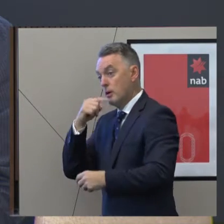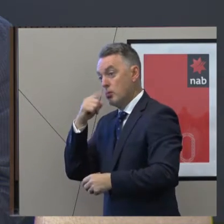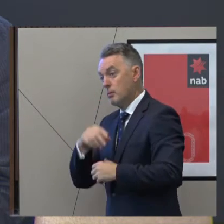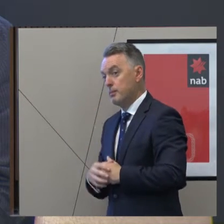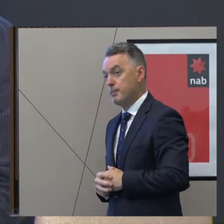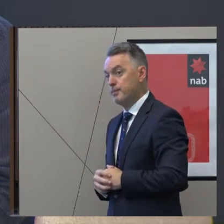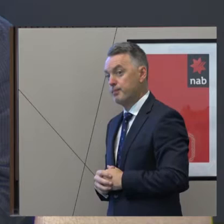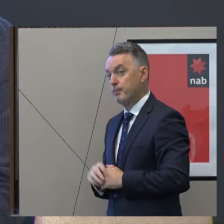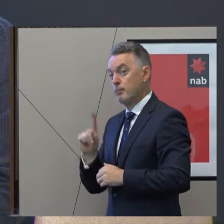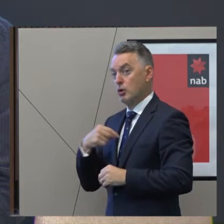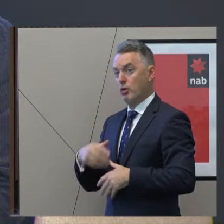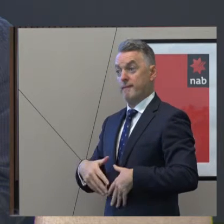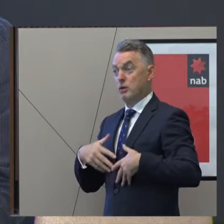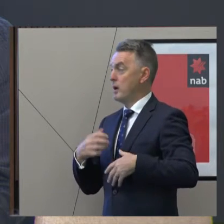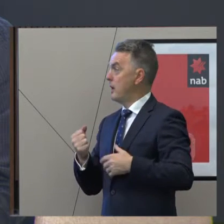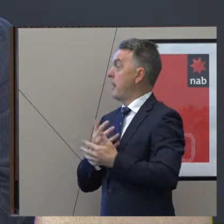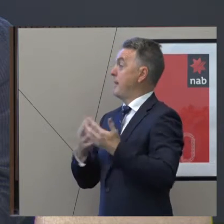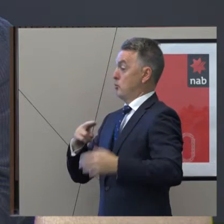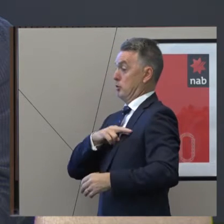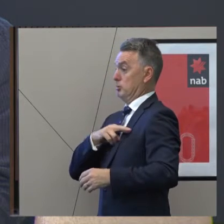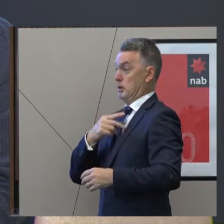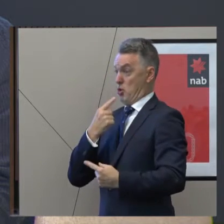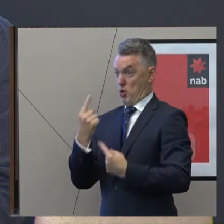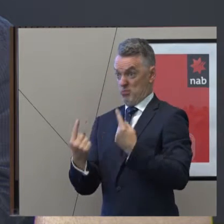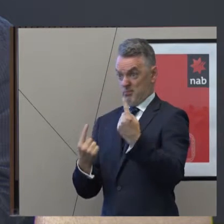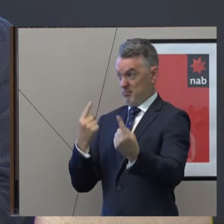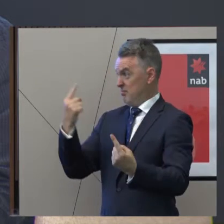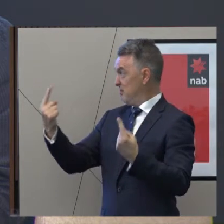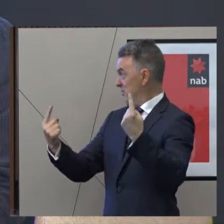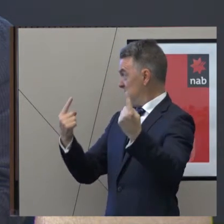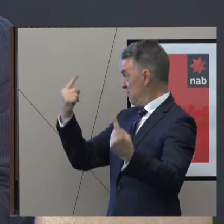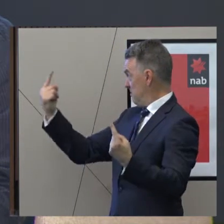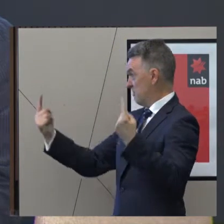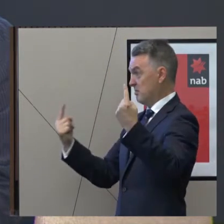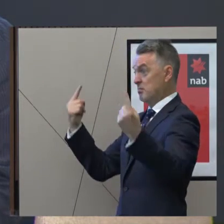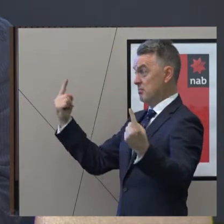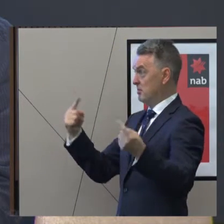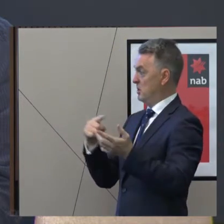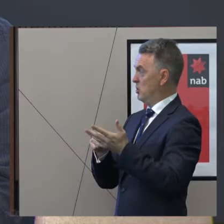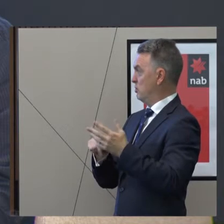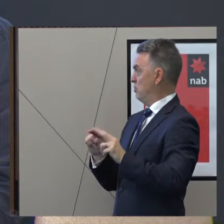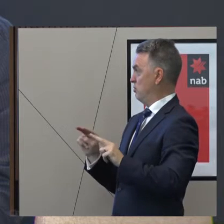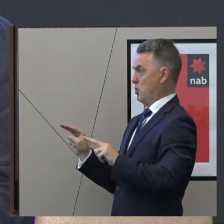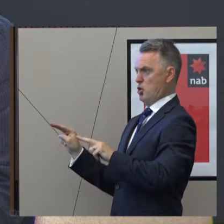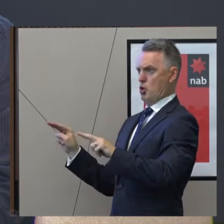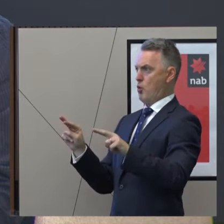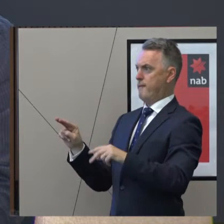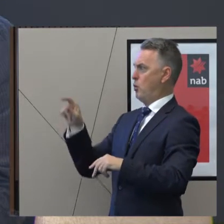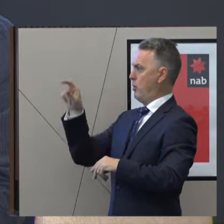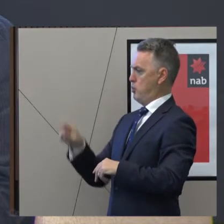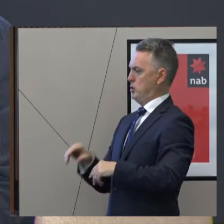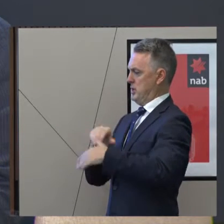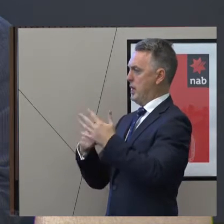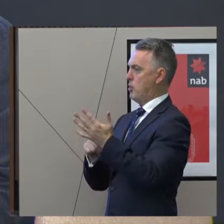think there's a great responsibility on each of us to look for the person in the room who's